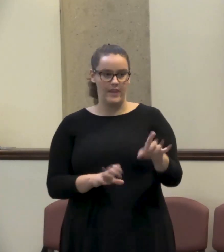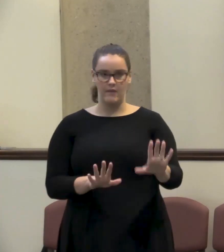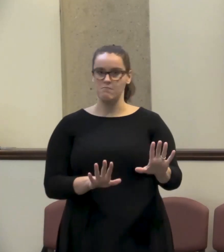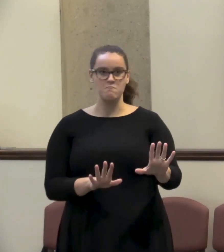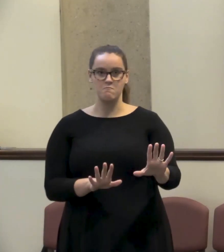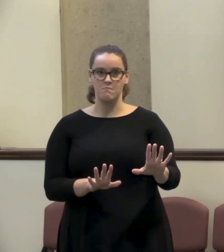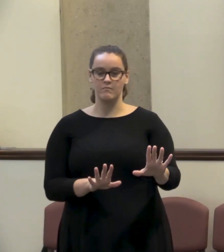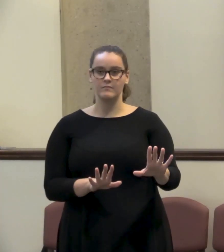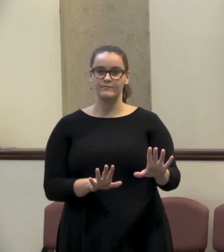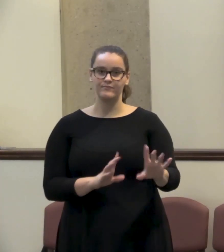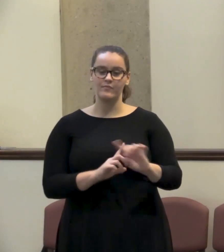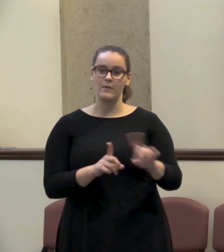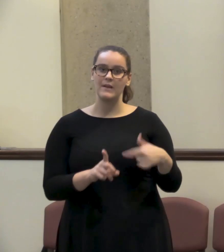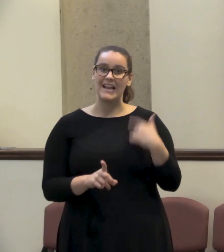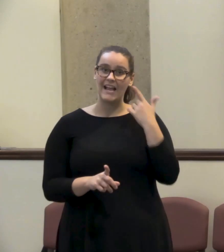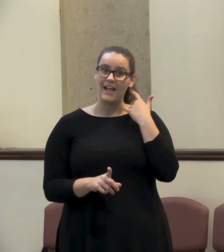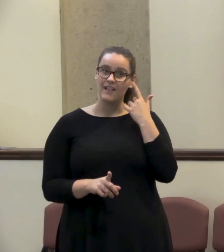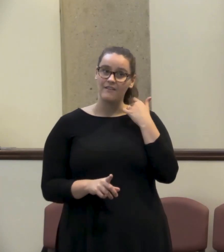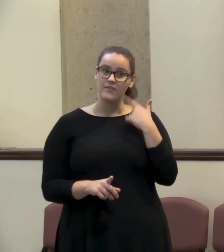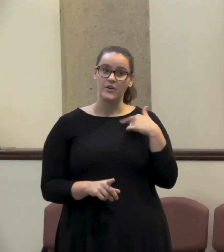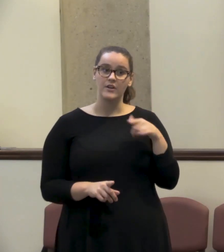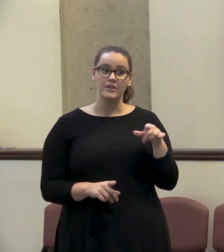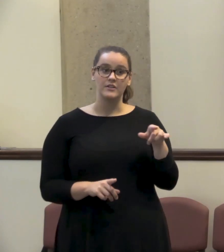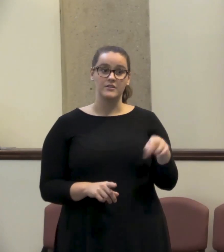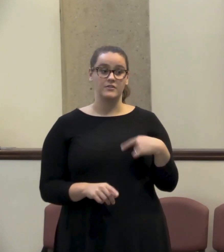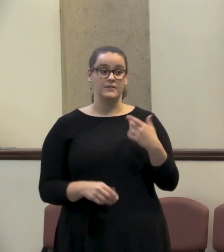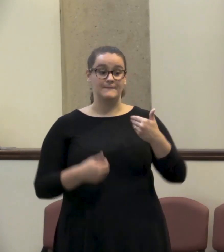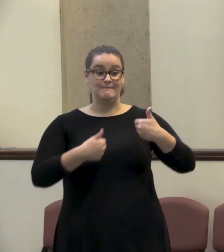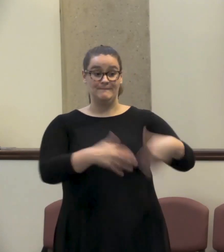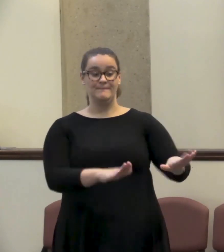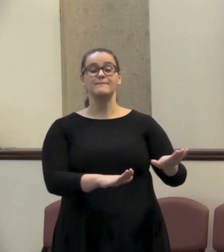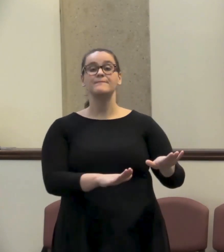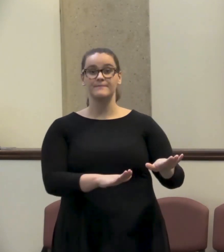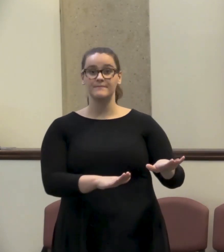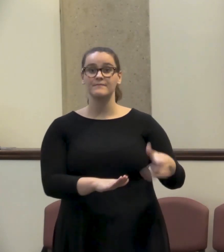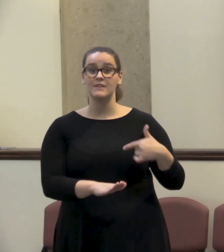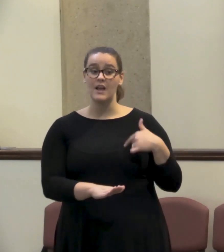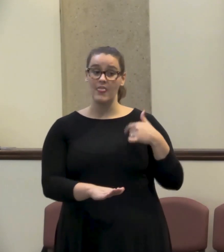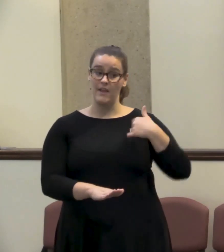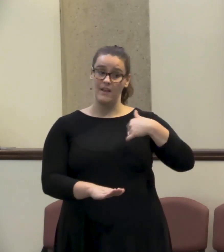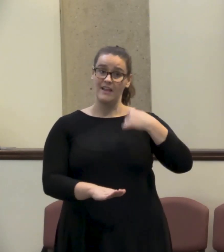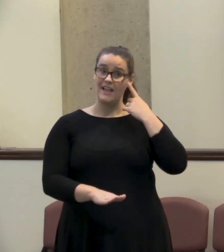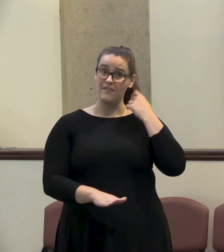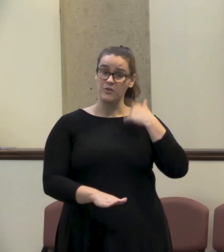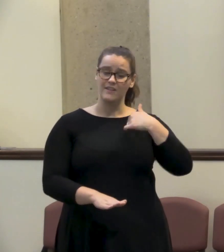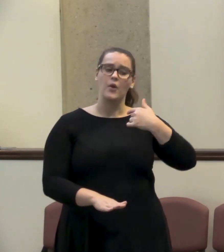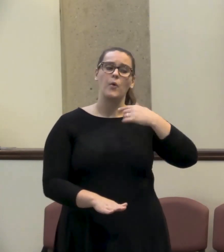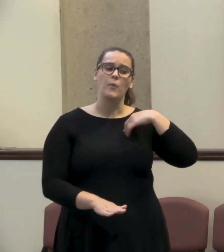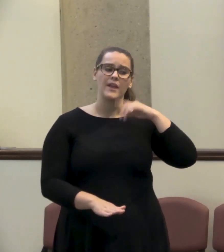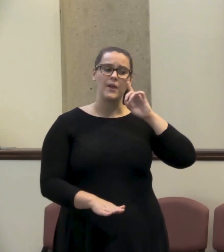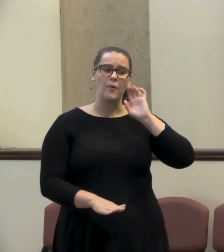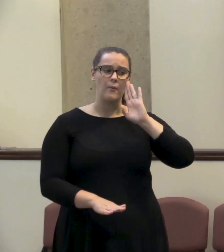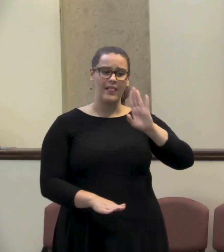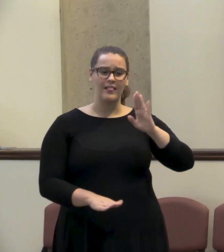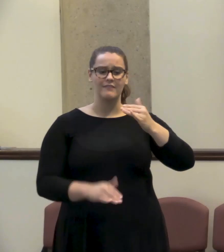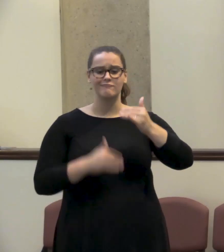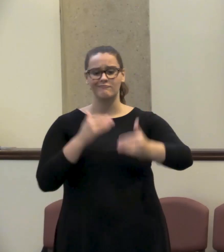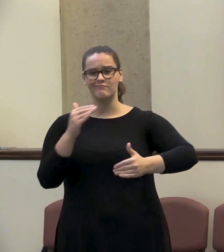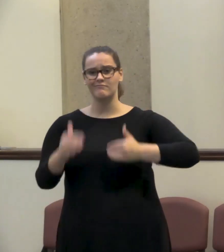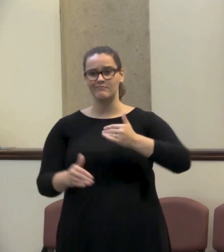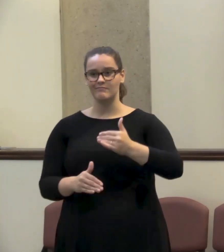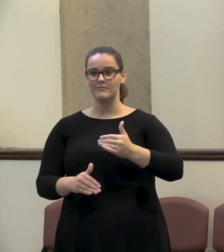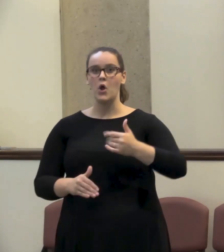tax. California told the banks to go fish, and they are going ahead with the residential PACE program. We need to go forward